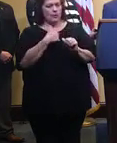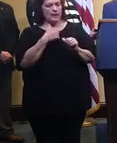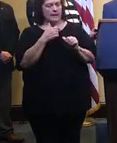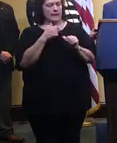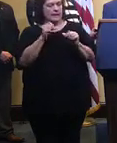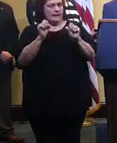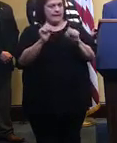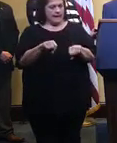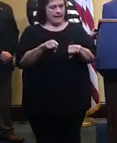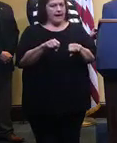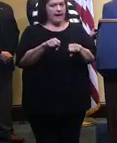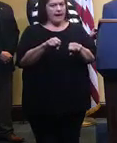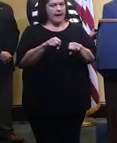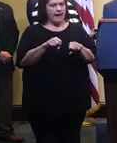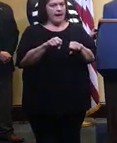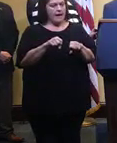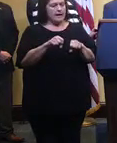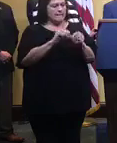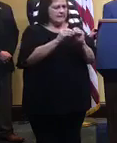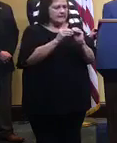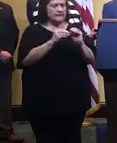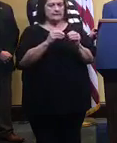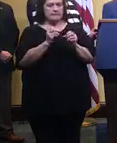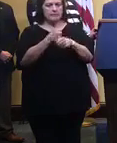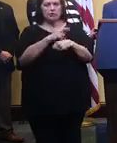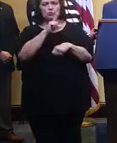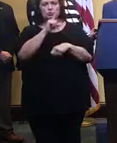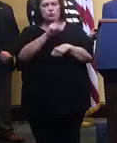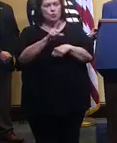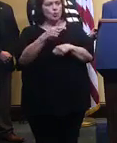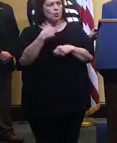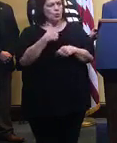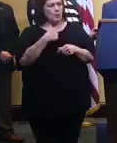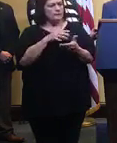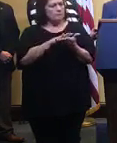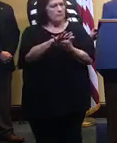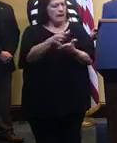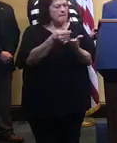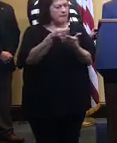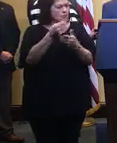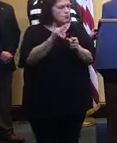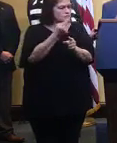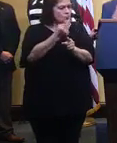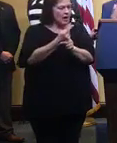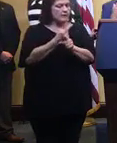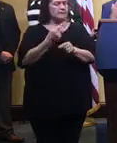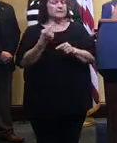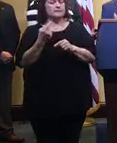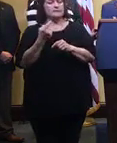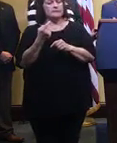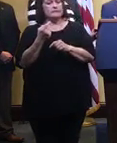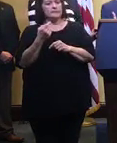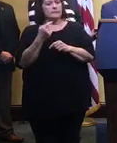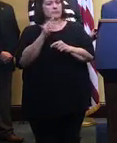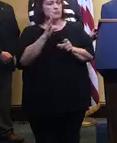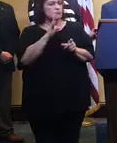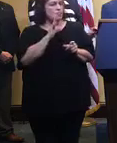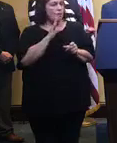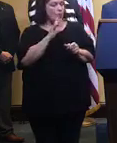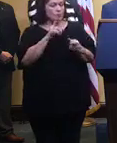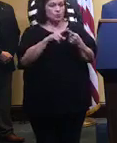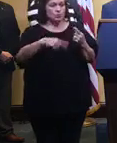of infrastructure we have, quantify the costs associated with it, talk to our community about the level